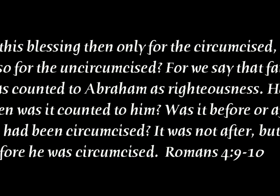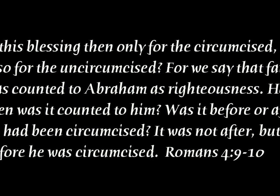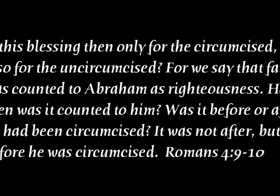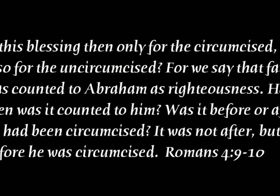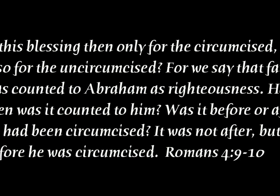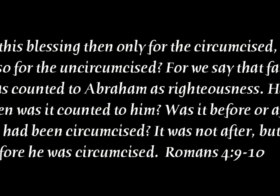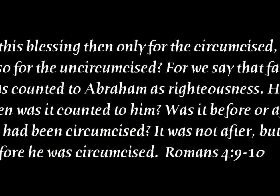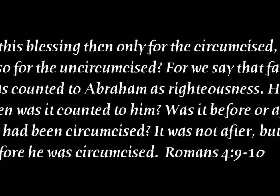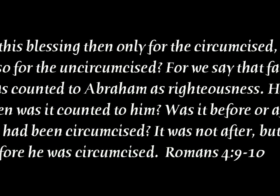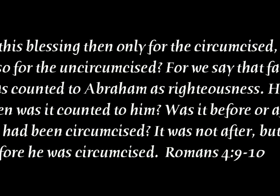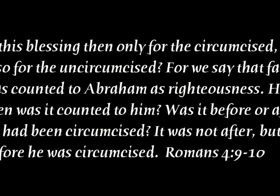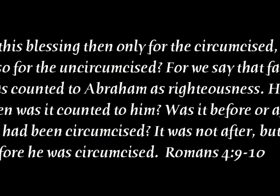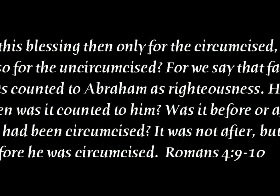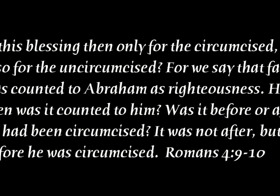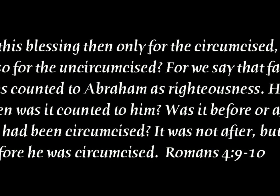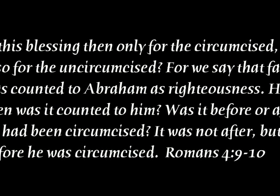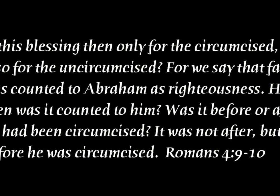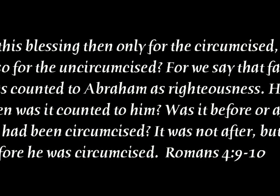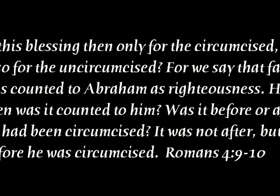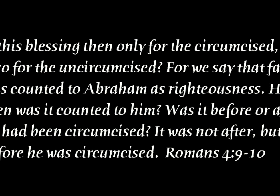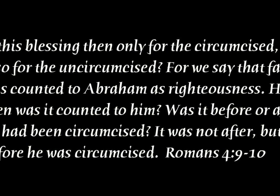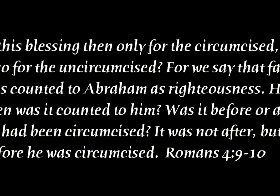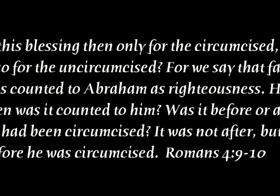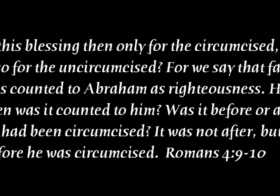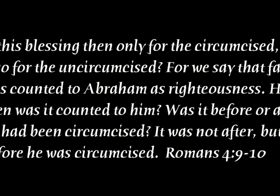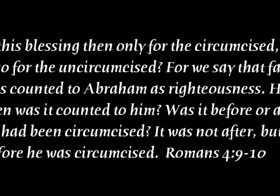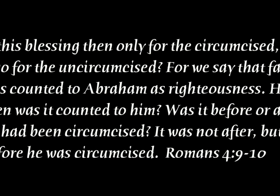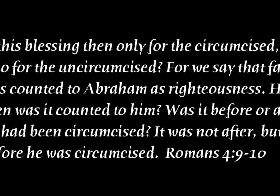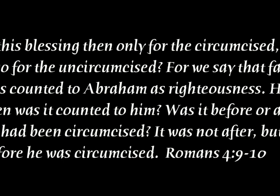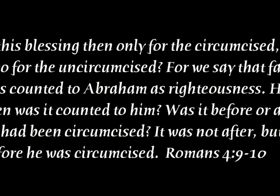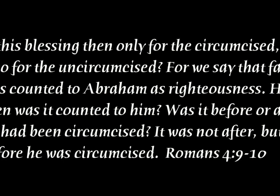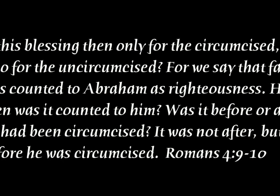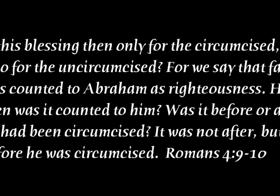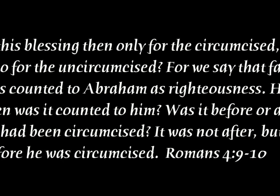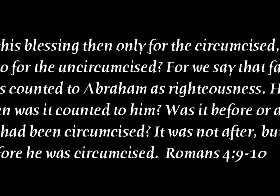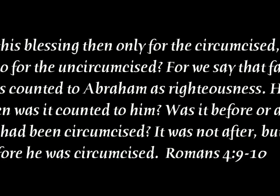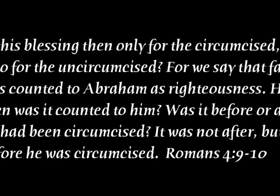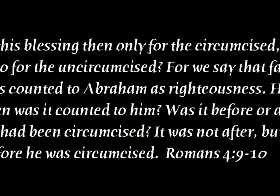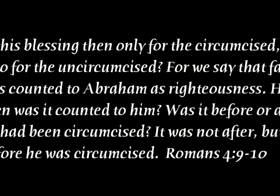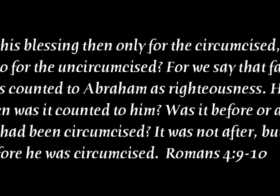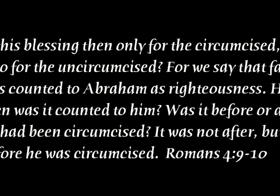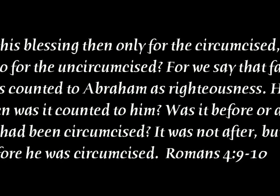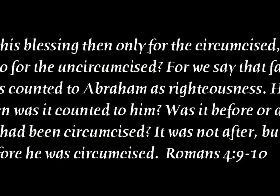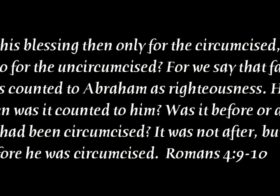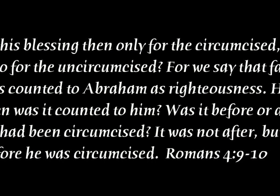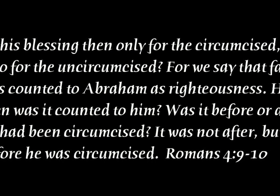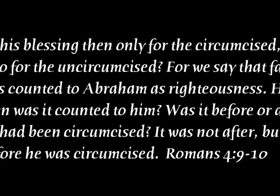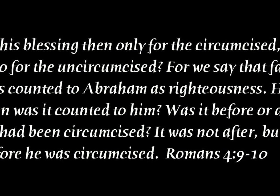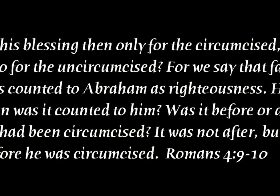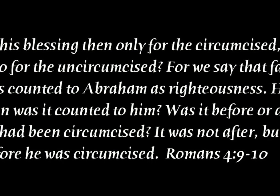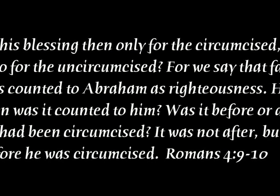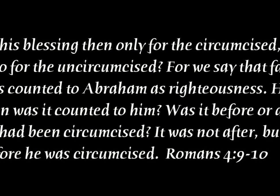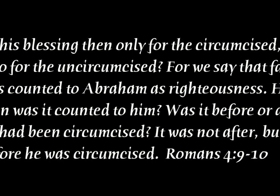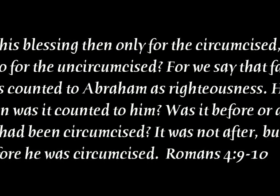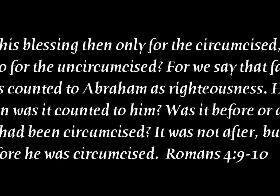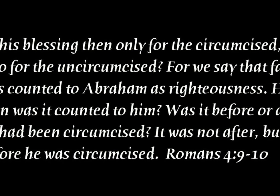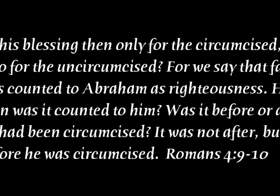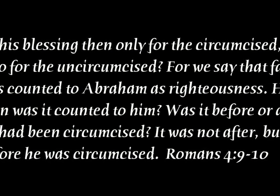righteousness. How then was it counted to him? Was it before or after he had been circumcised? It was not after,